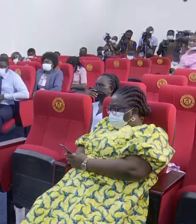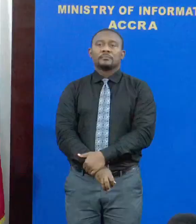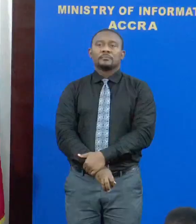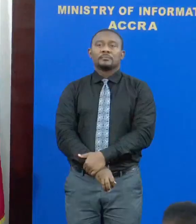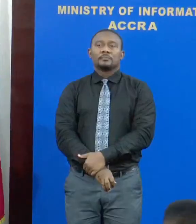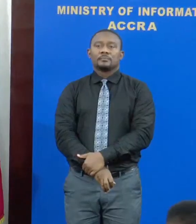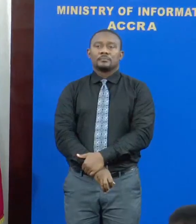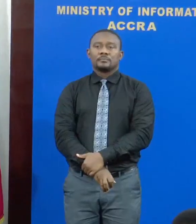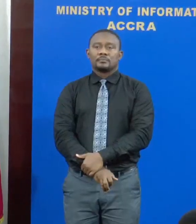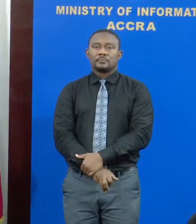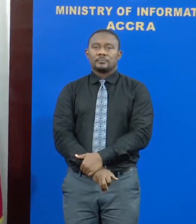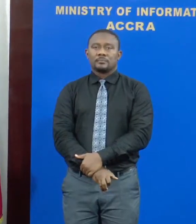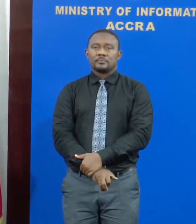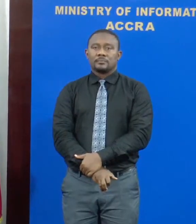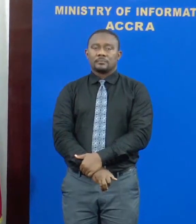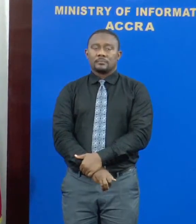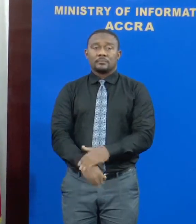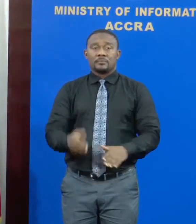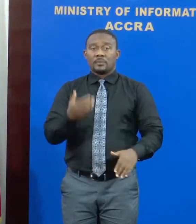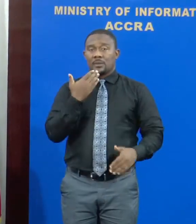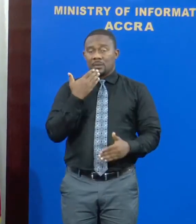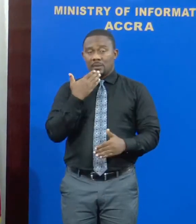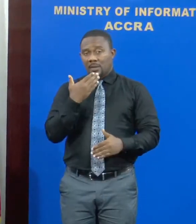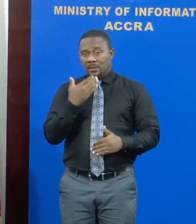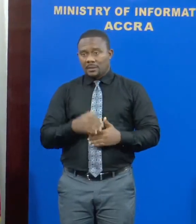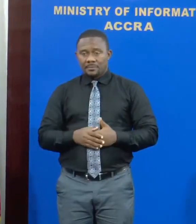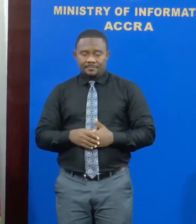Thank you very much for the question.